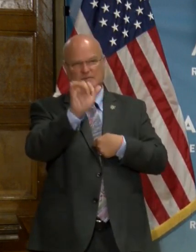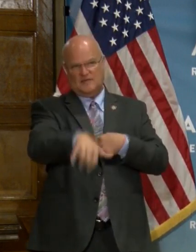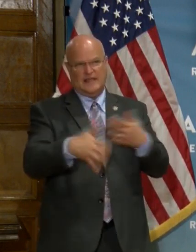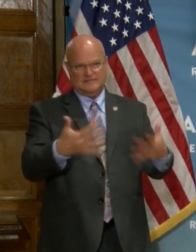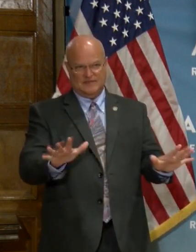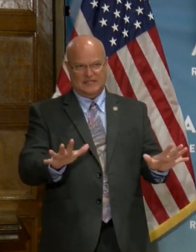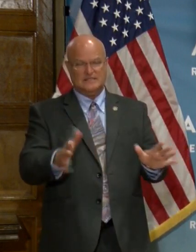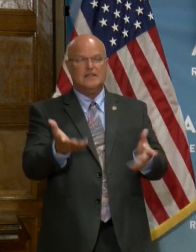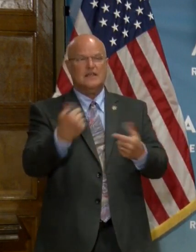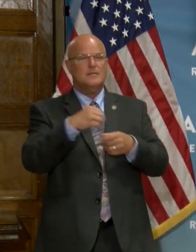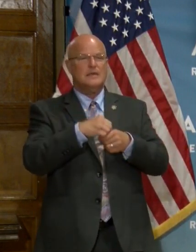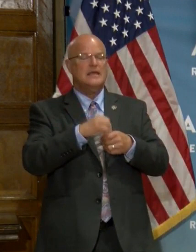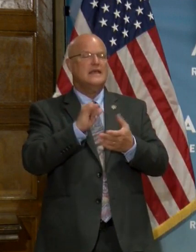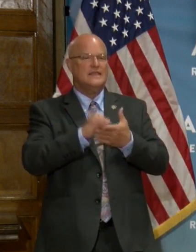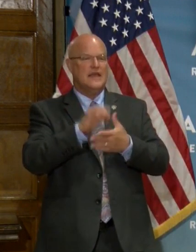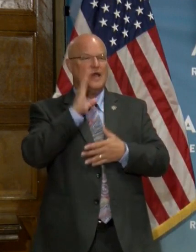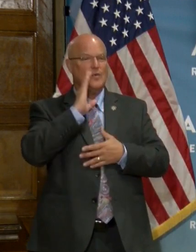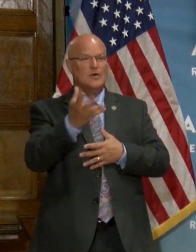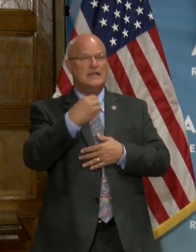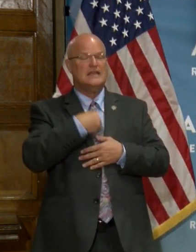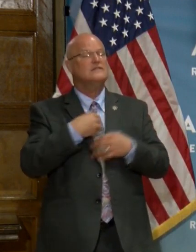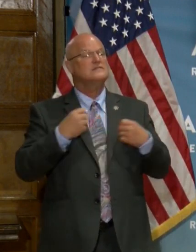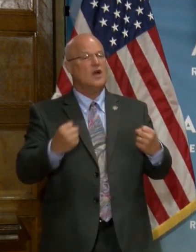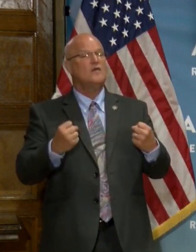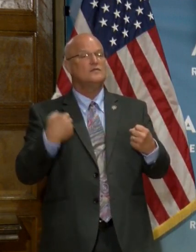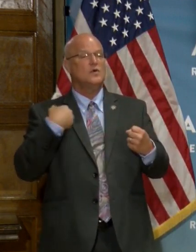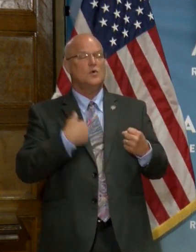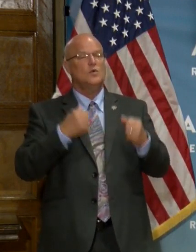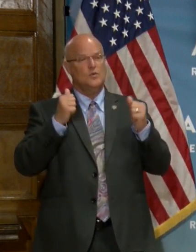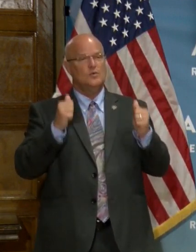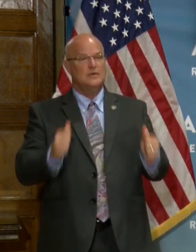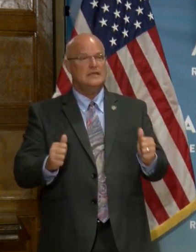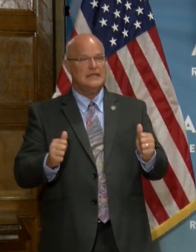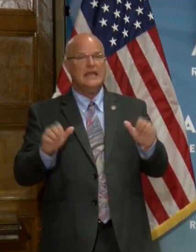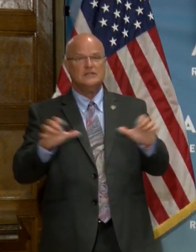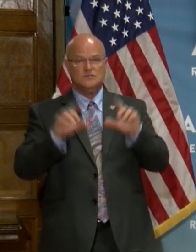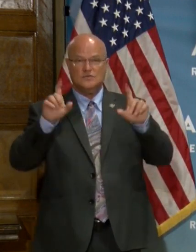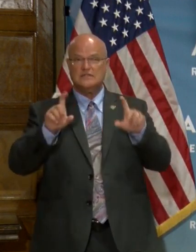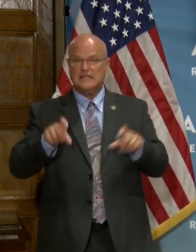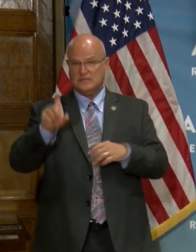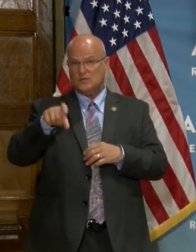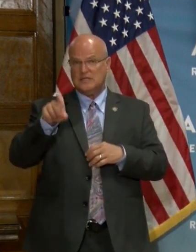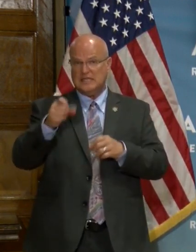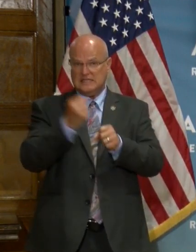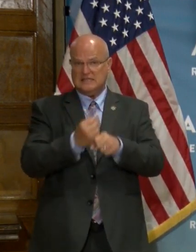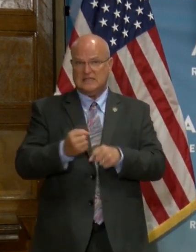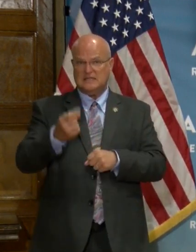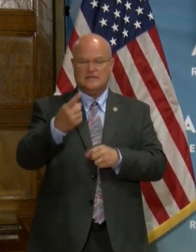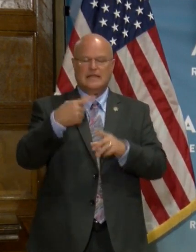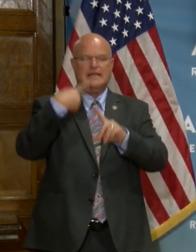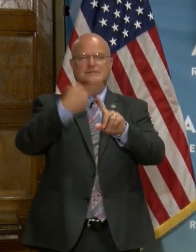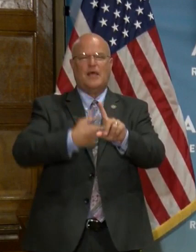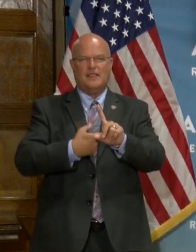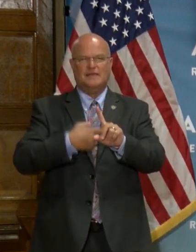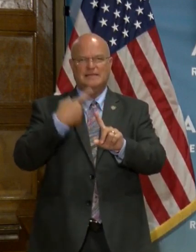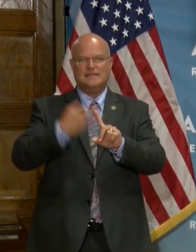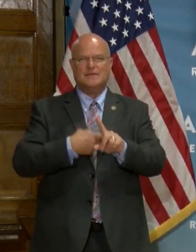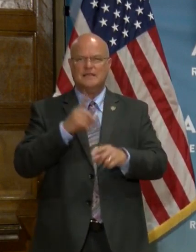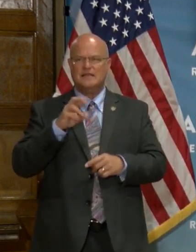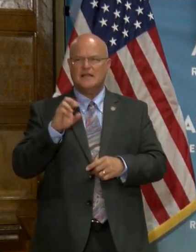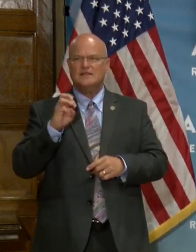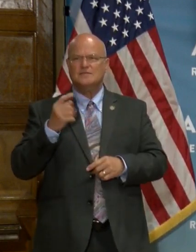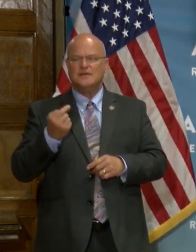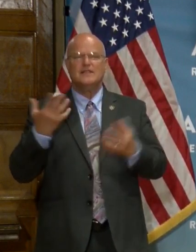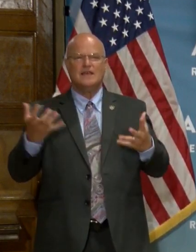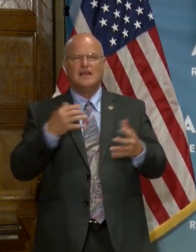those that are coming in that's going to give us confidence that we can do the testing that we need next month. Dr. Smith,